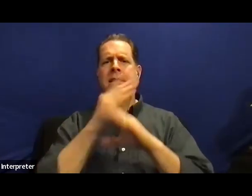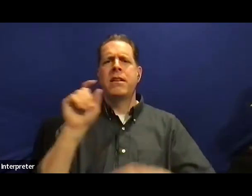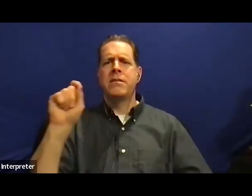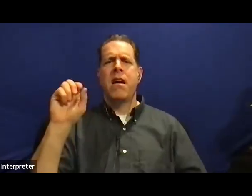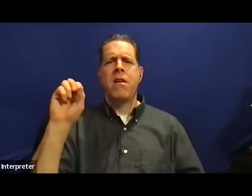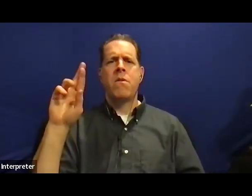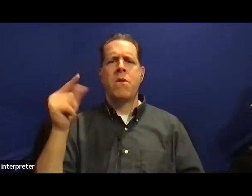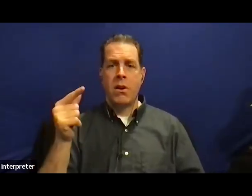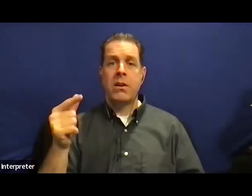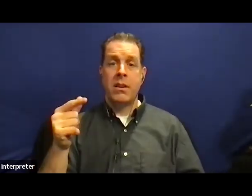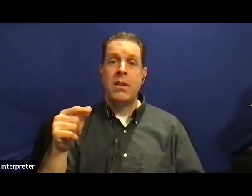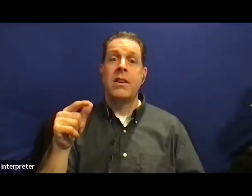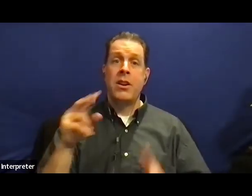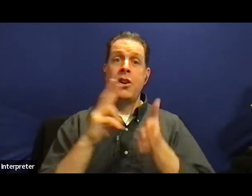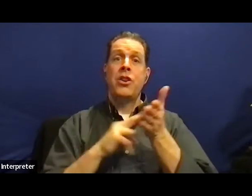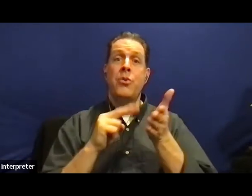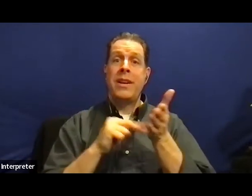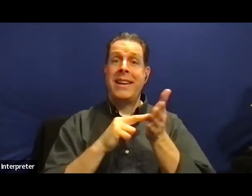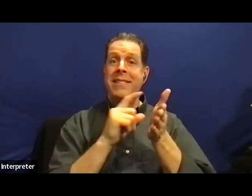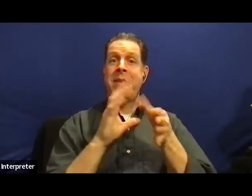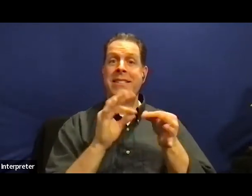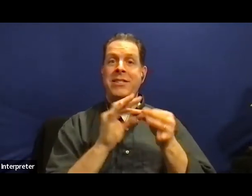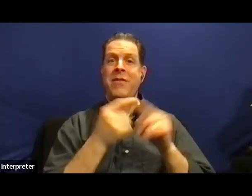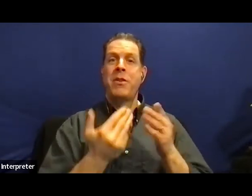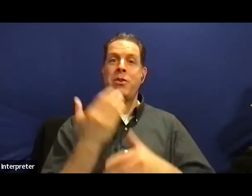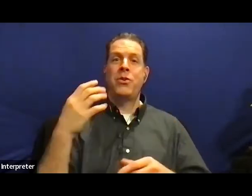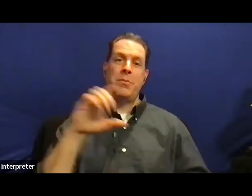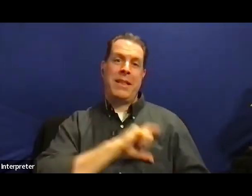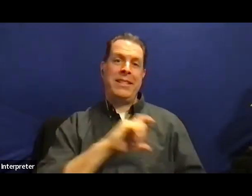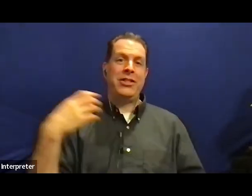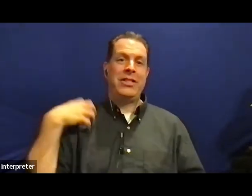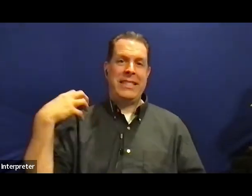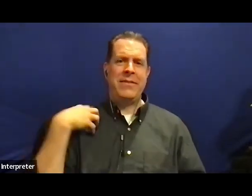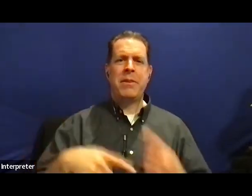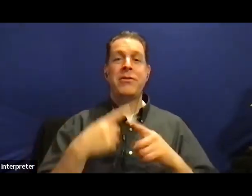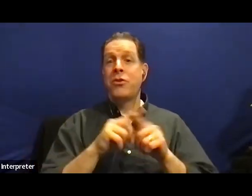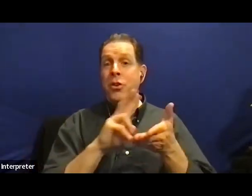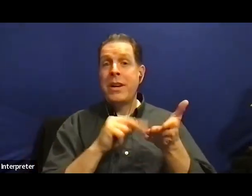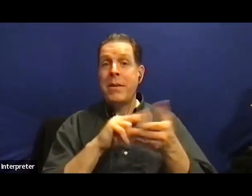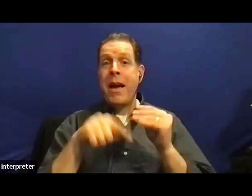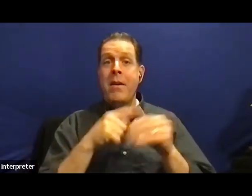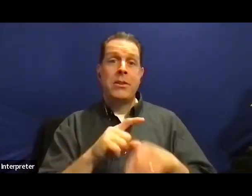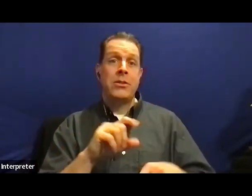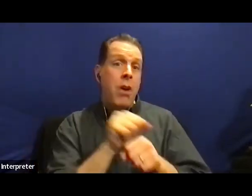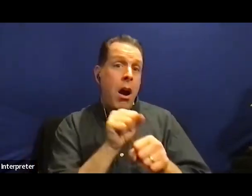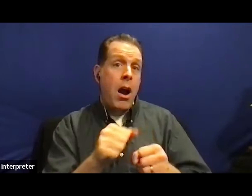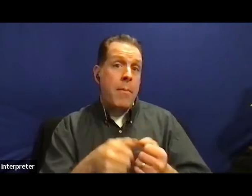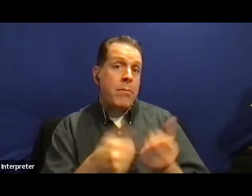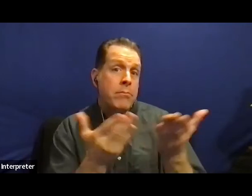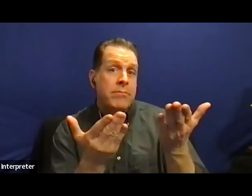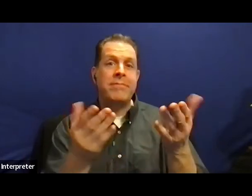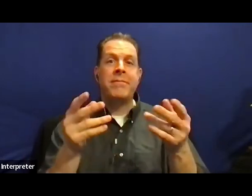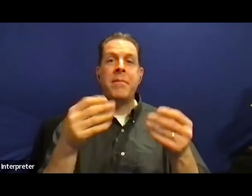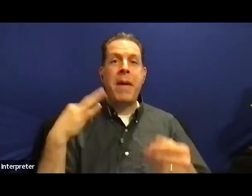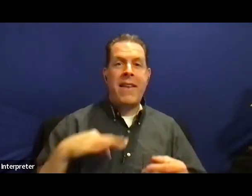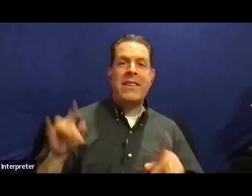reflectandprotect.org to read a message from our new chief, learn more about the pay and benefits and the values of the Tacoma Police